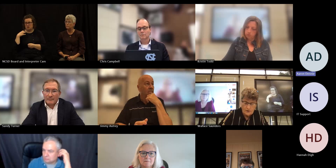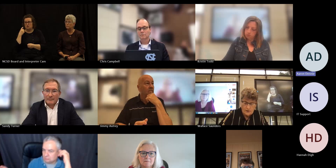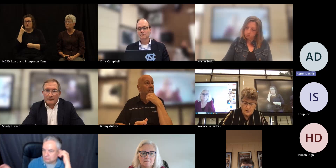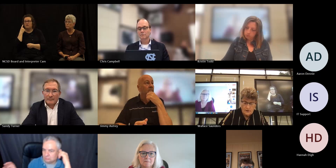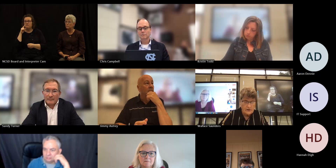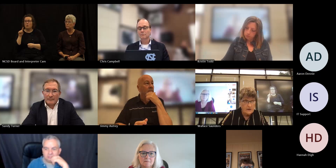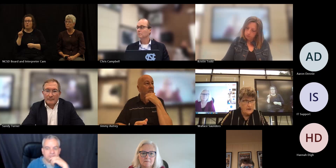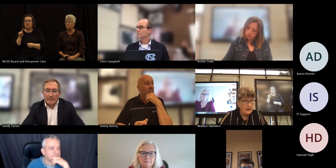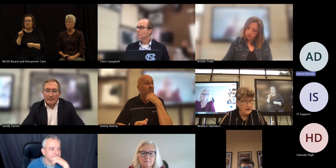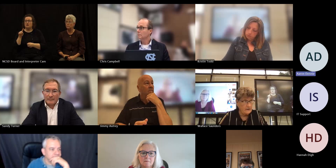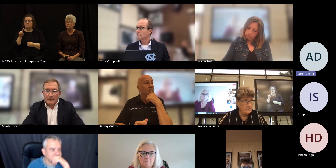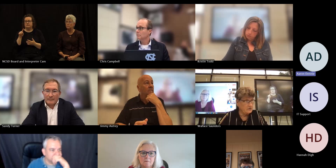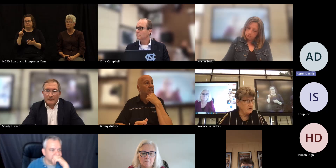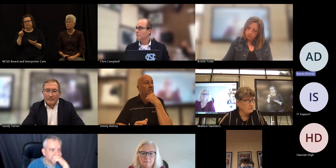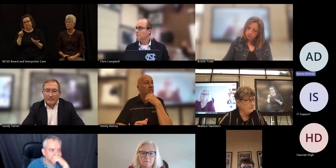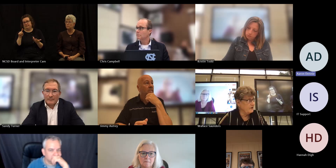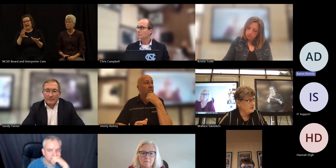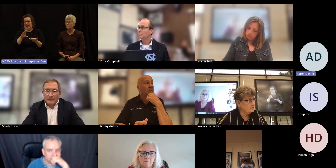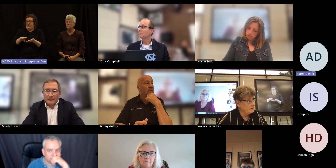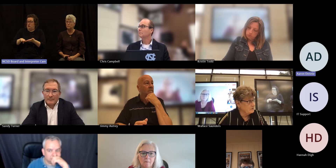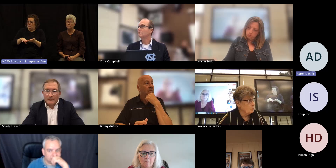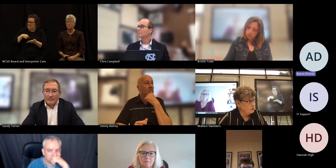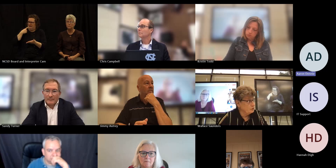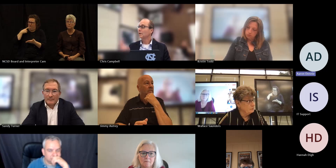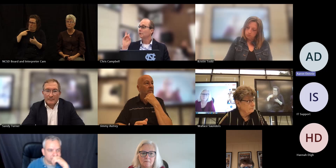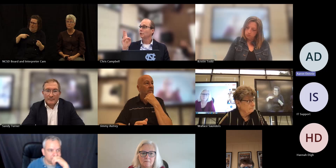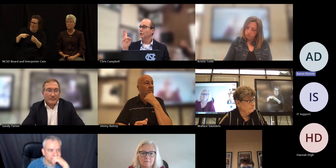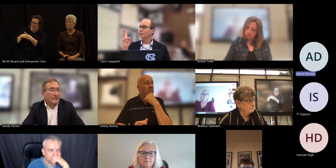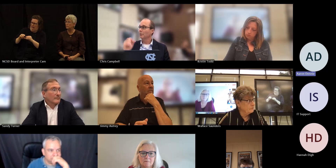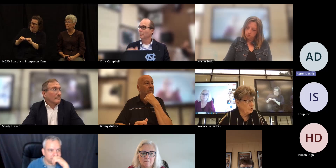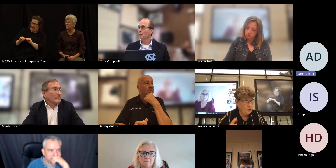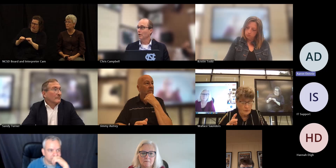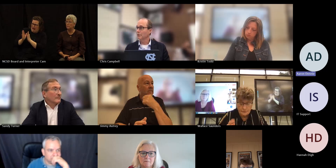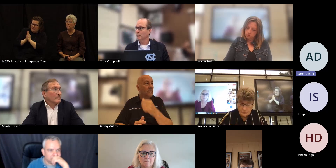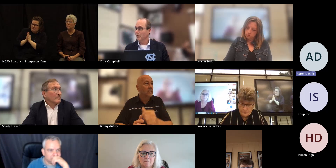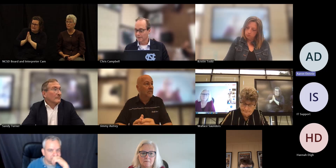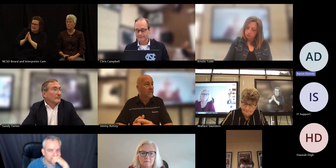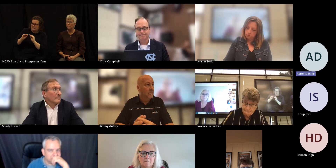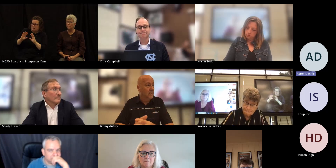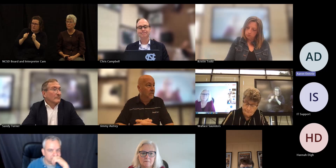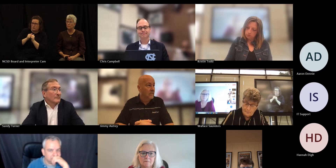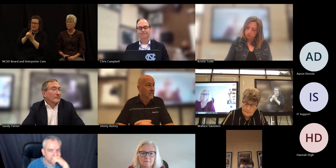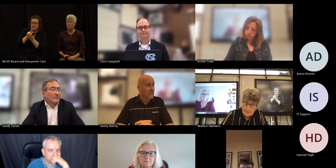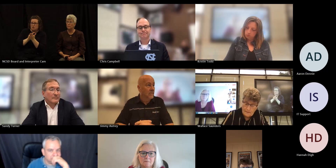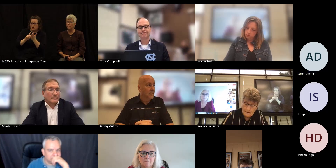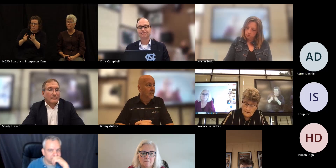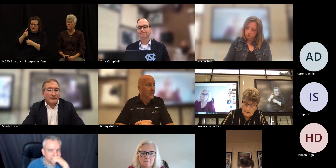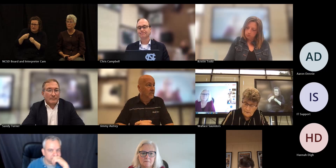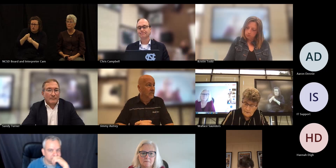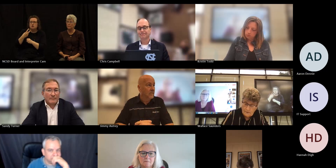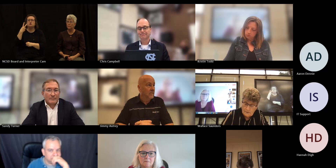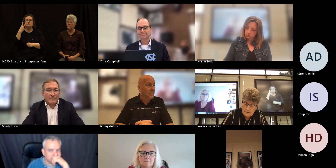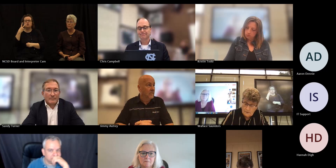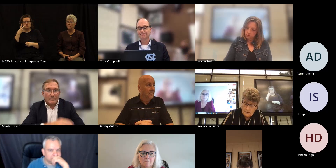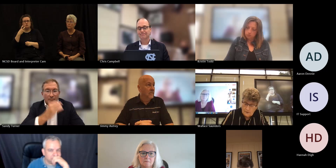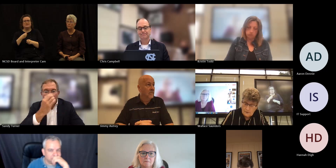for, and excuse me for asking, but is it 1 year? 2-year term. 2-year term?